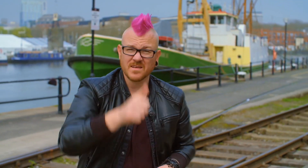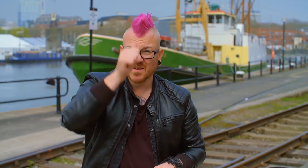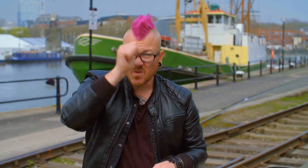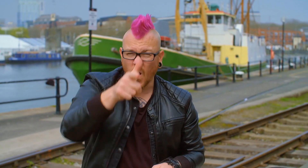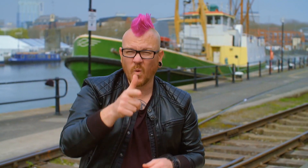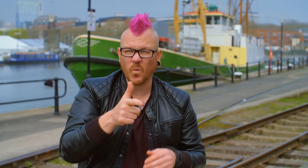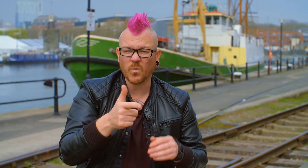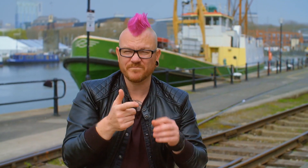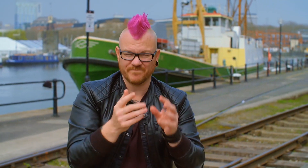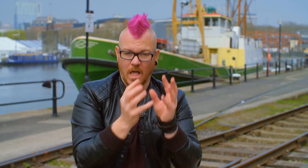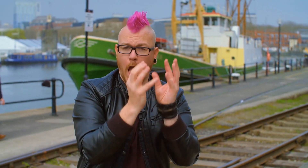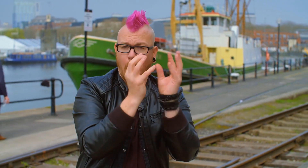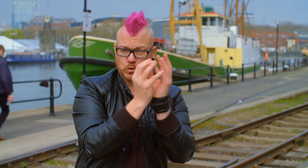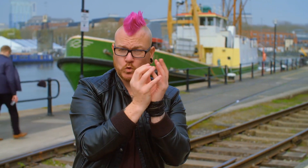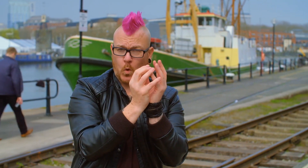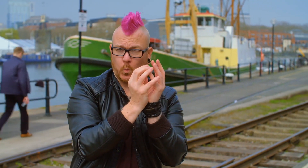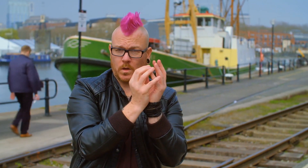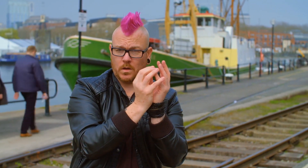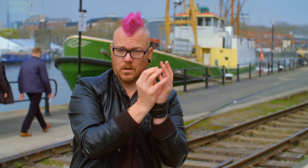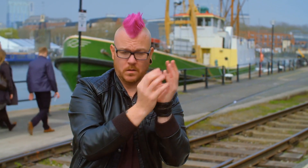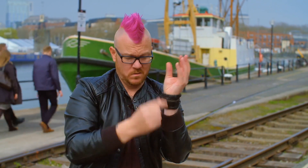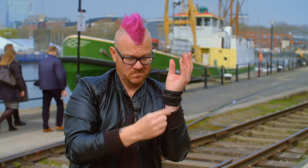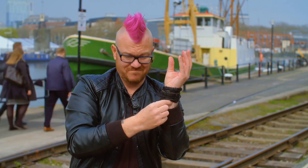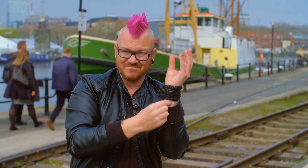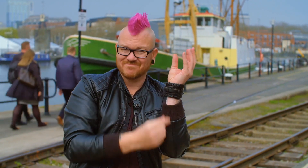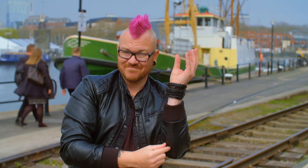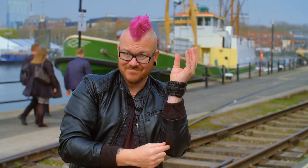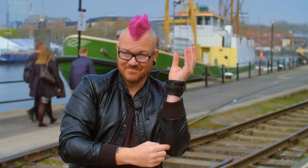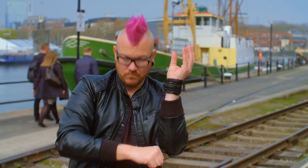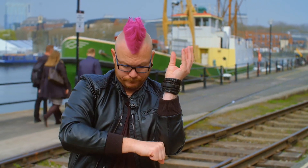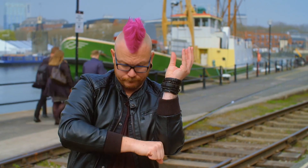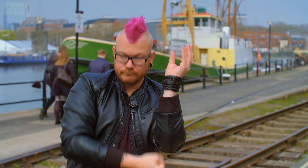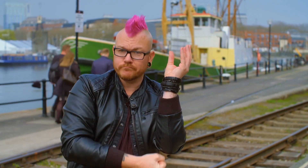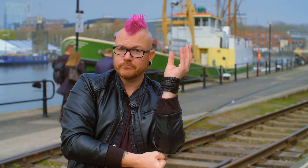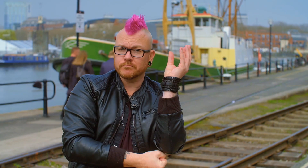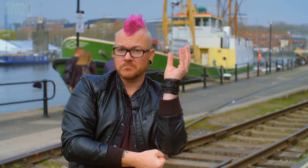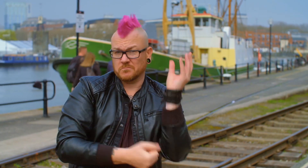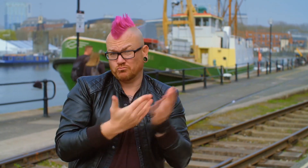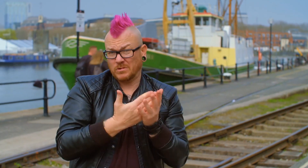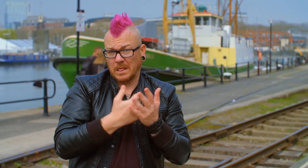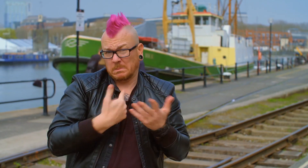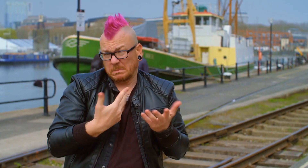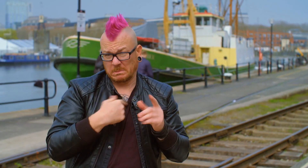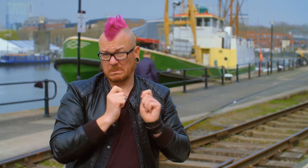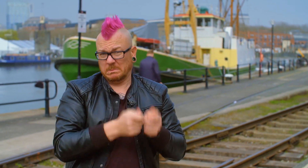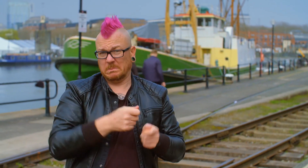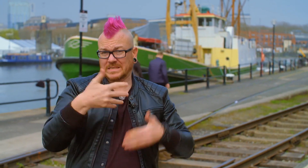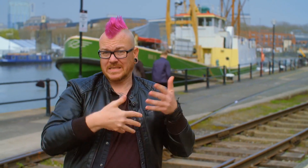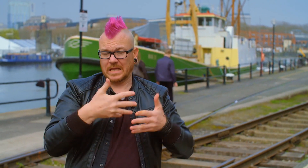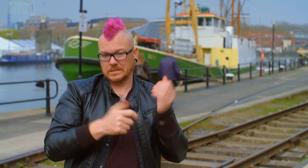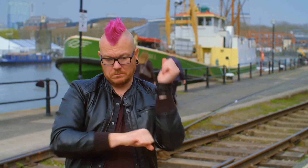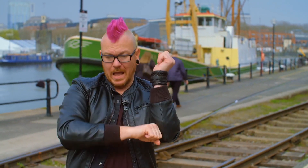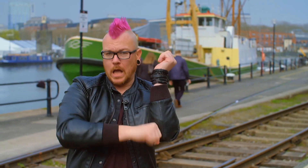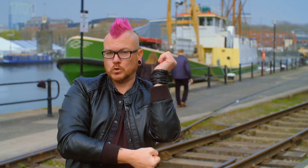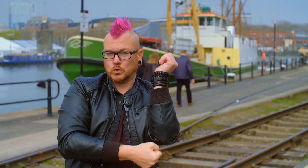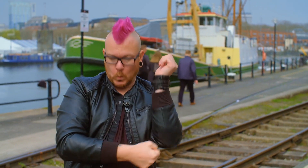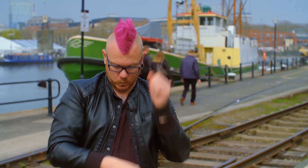As you may know, the globe artichoke has a long stem and it's snapped off, so that has inspired my sign for